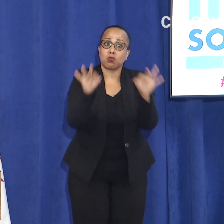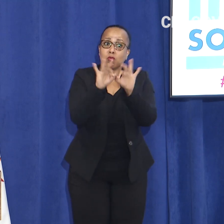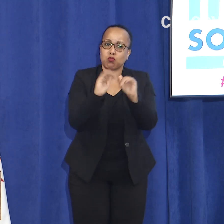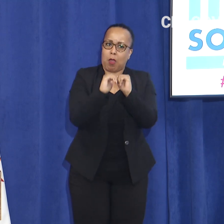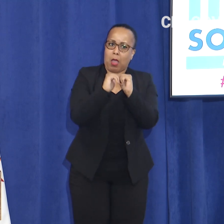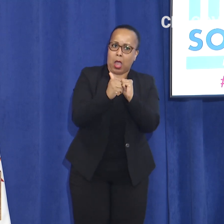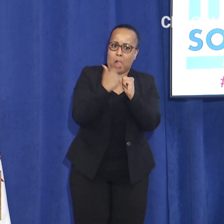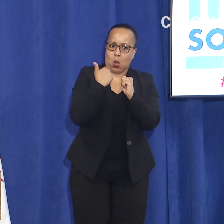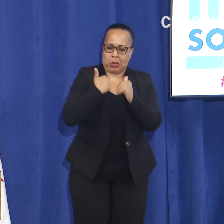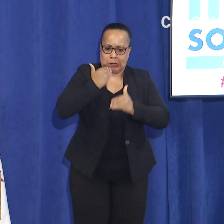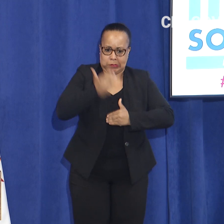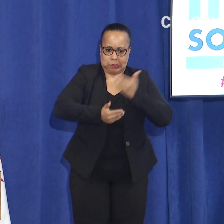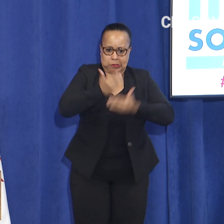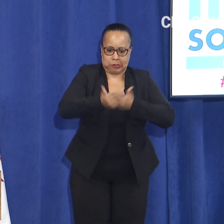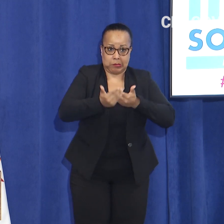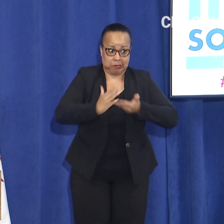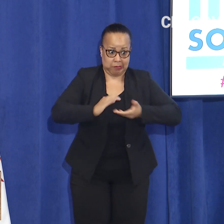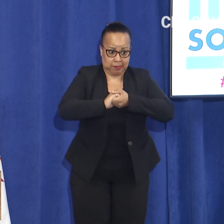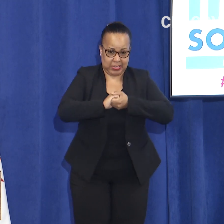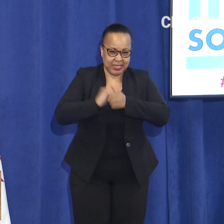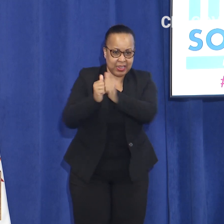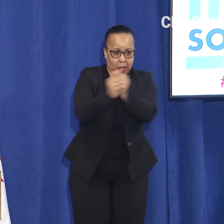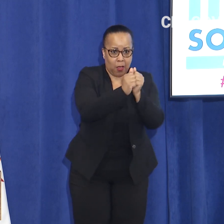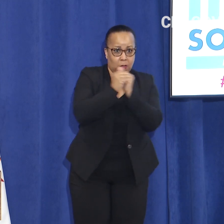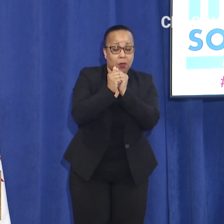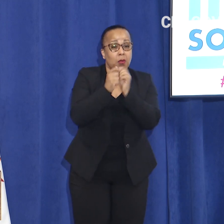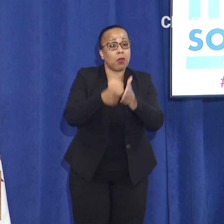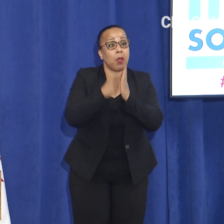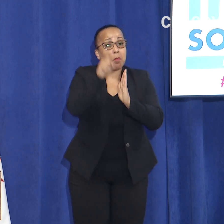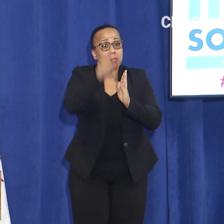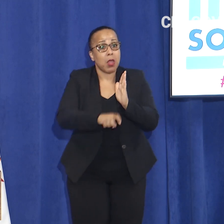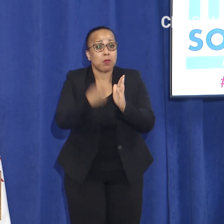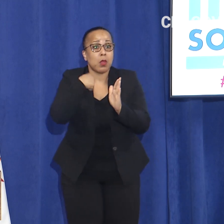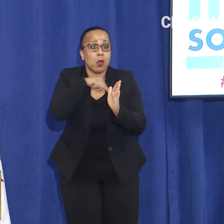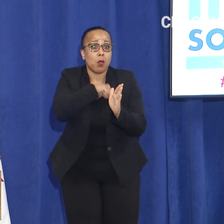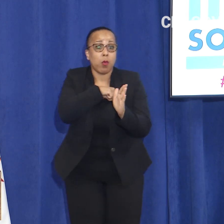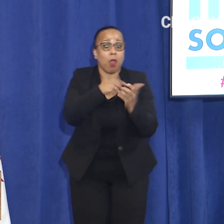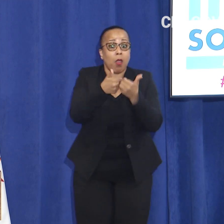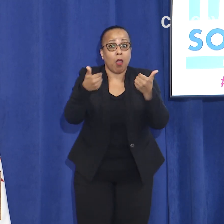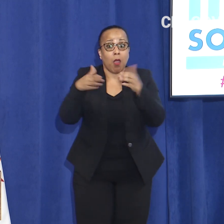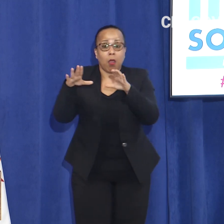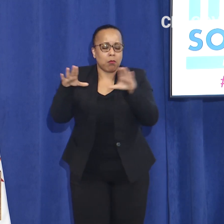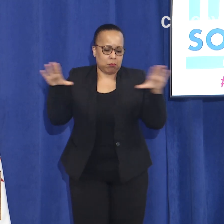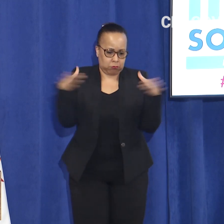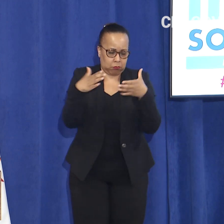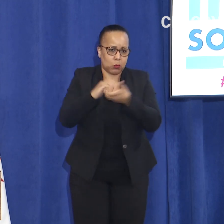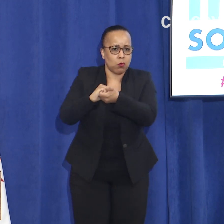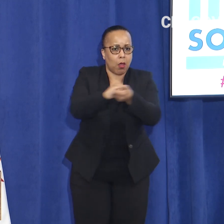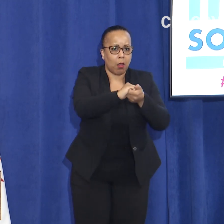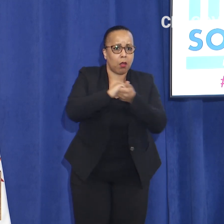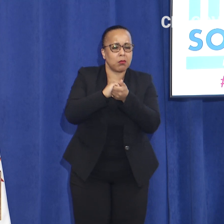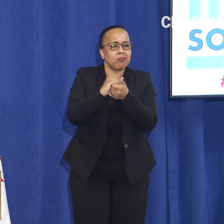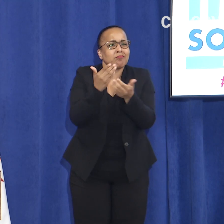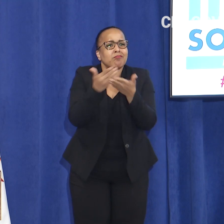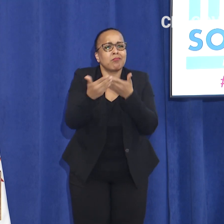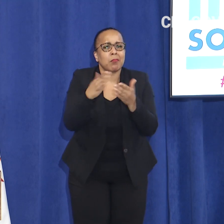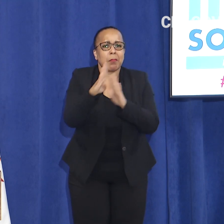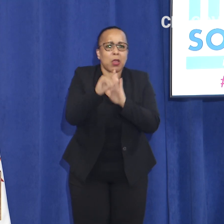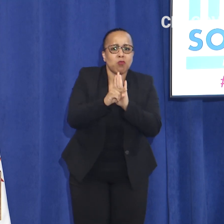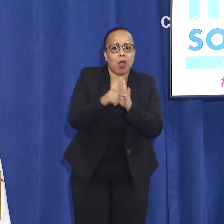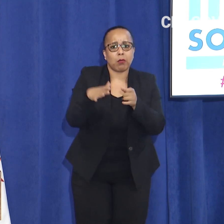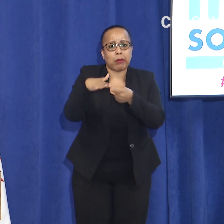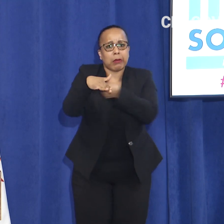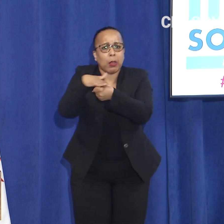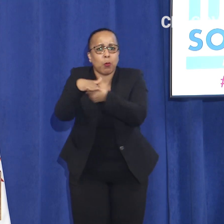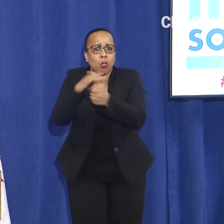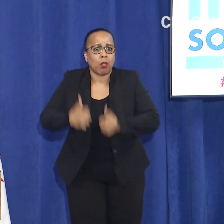we move forward together. It's got to be that we are united. Regardless of where we come from, what neighborhood